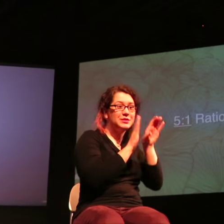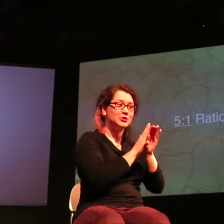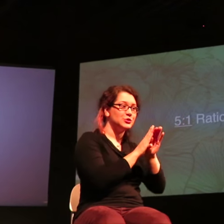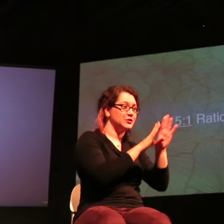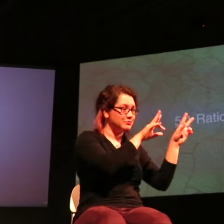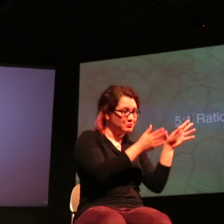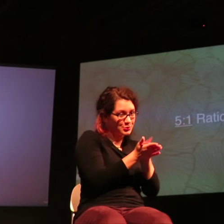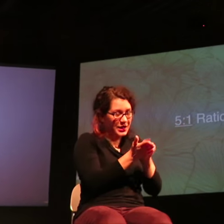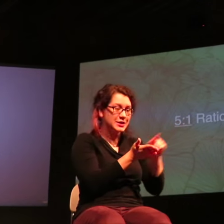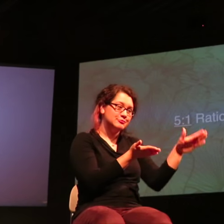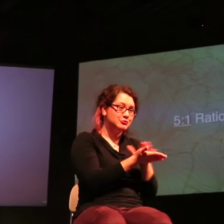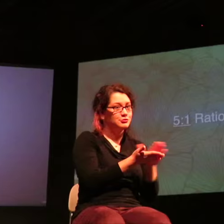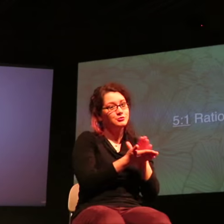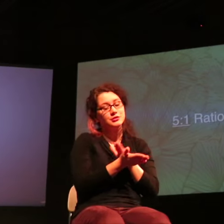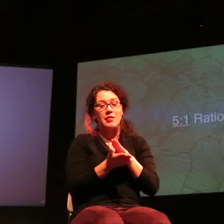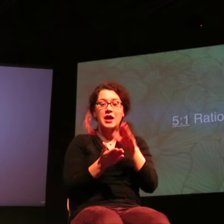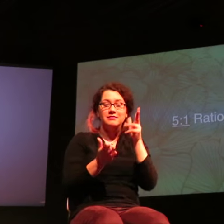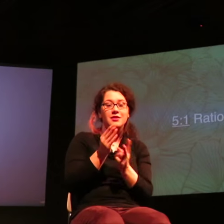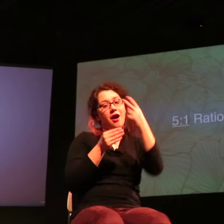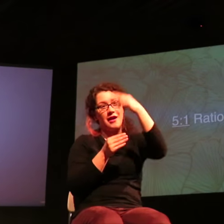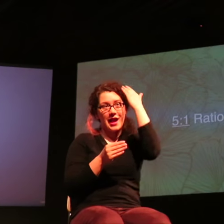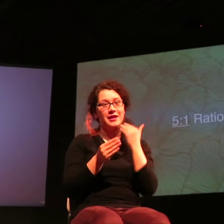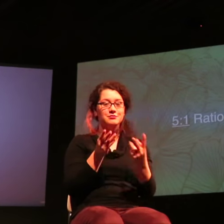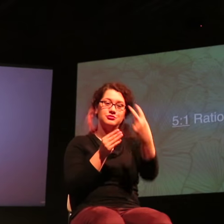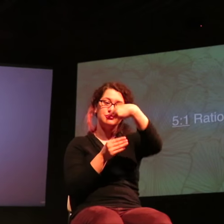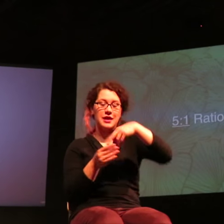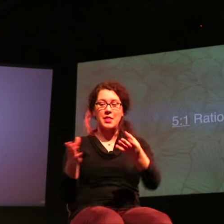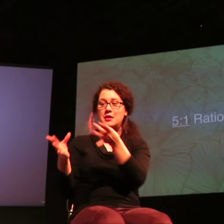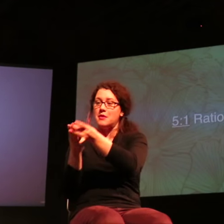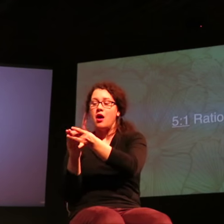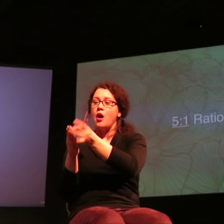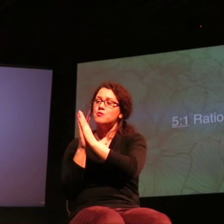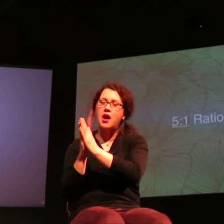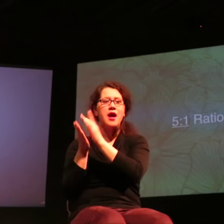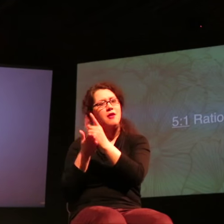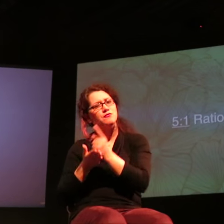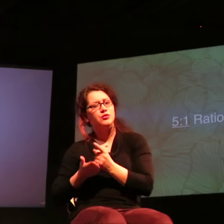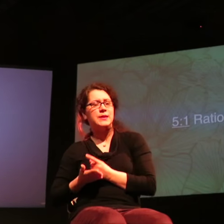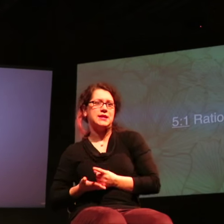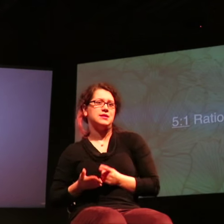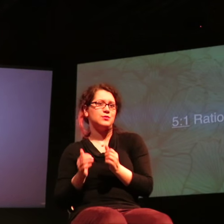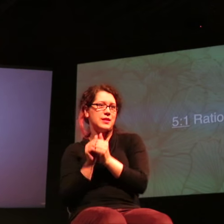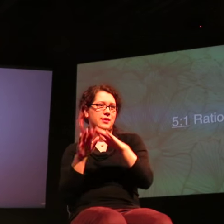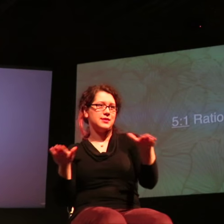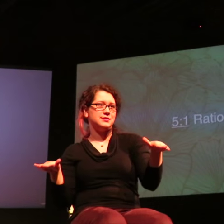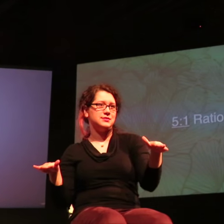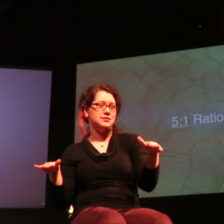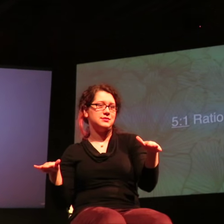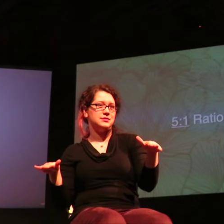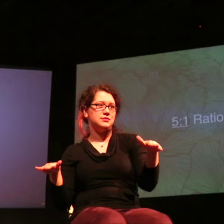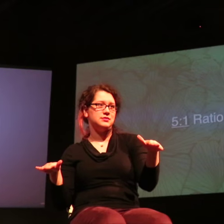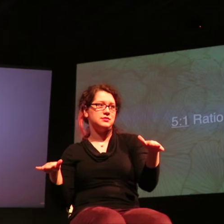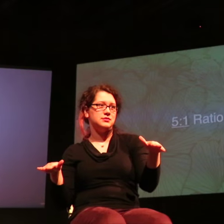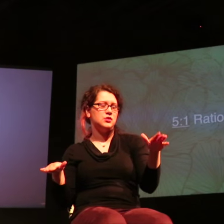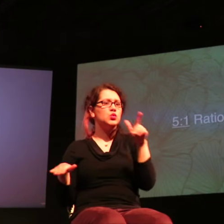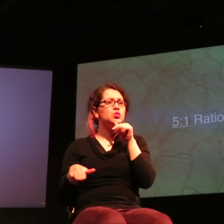you? Who are the people who you can build prayer sticks for, and you can begin to pray for them every week, and your kids can begin to learn what it